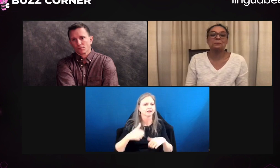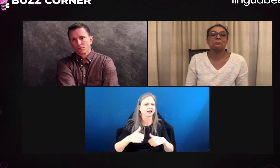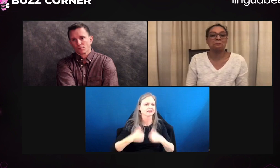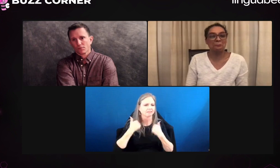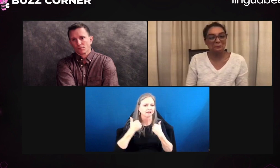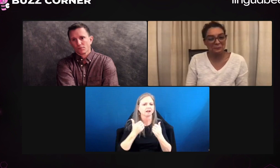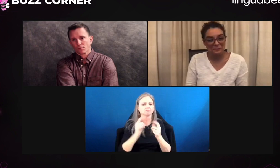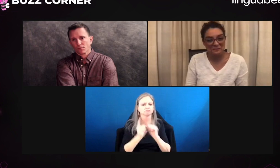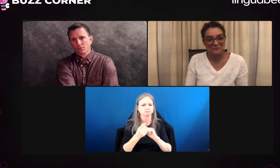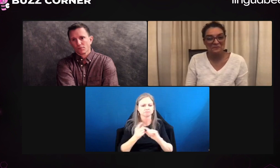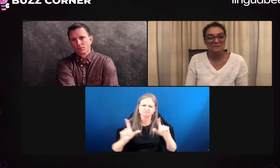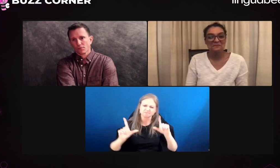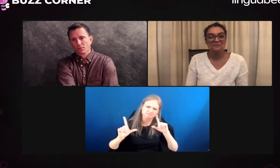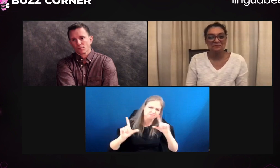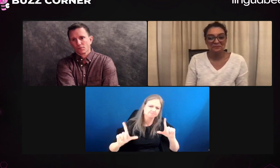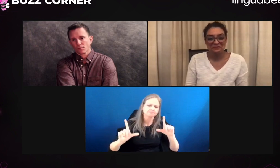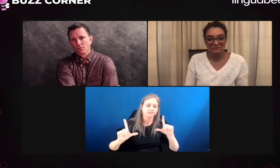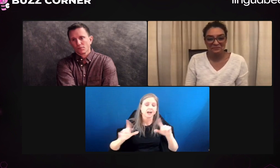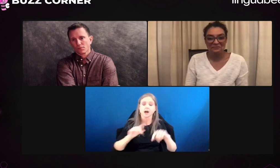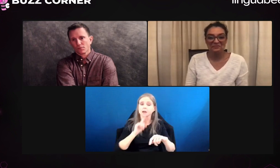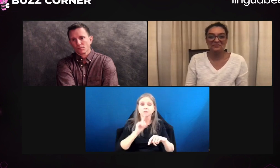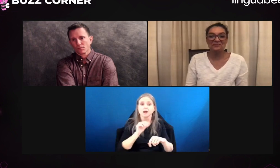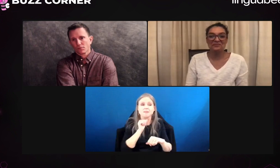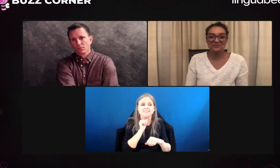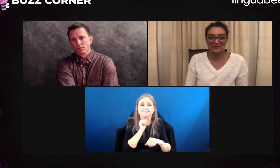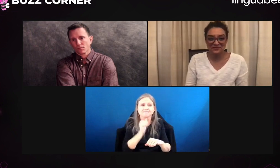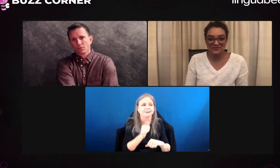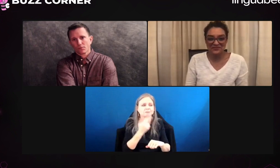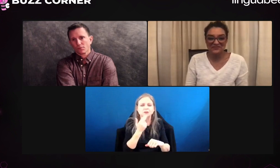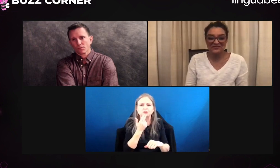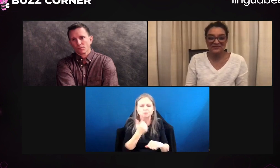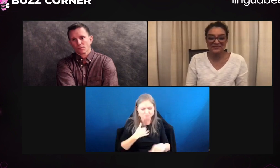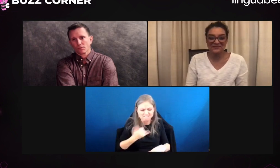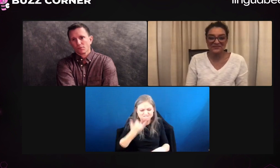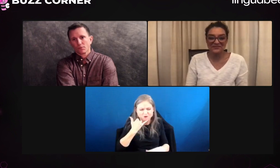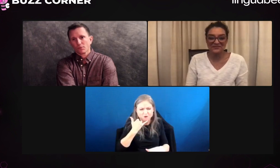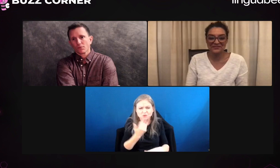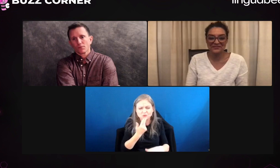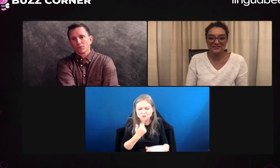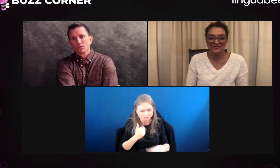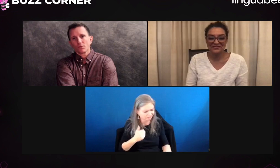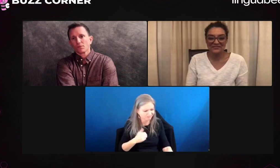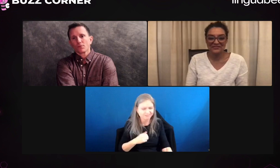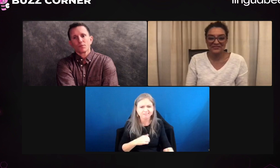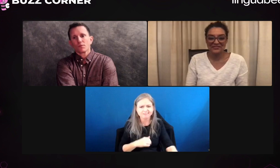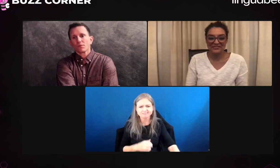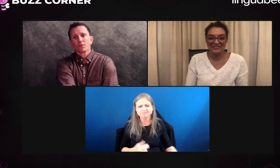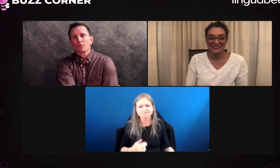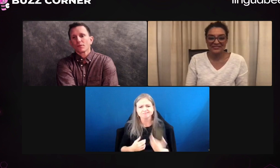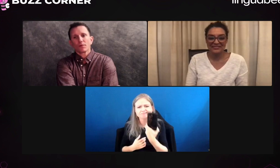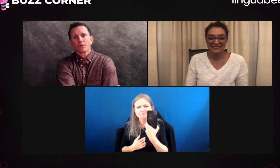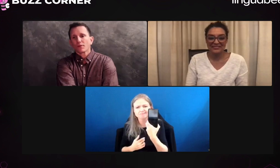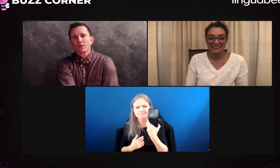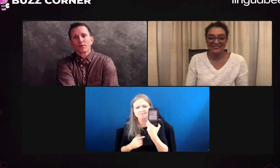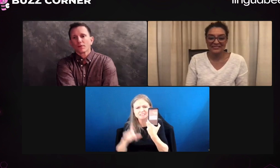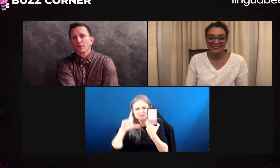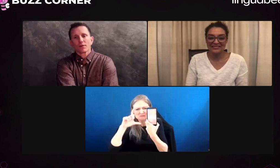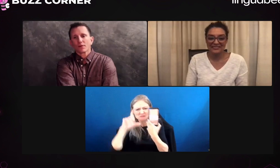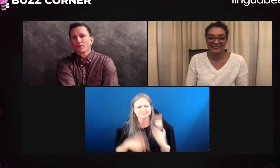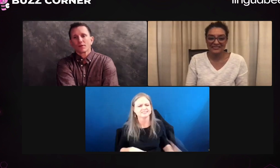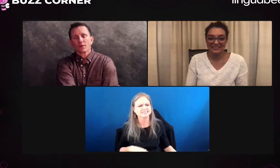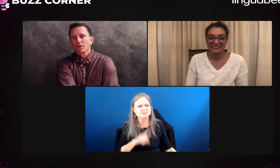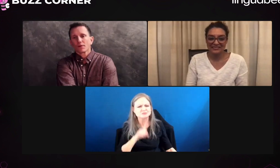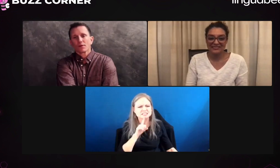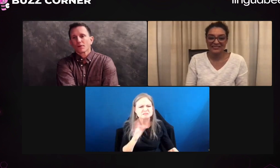own captioning, right? Like their own service, right? And I'm not talking about having the little app